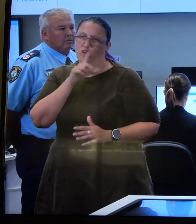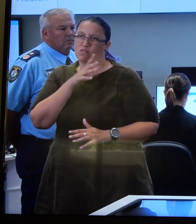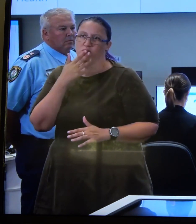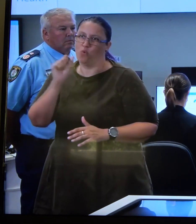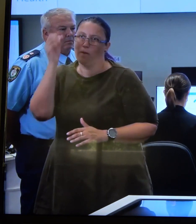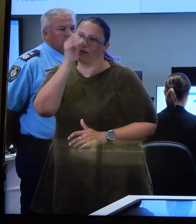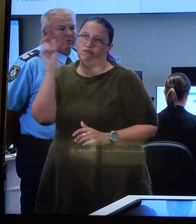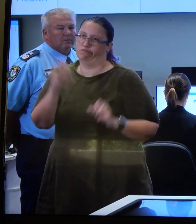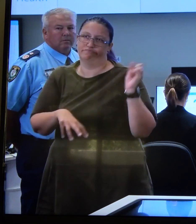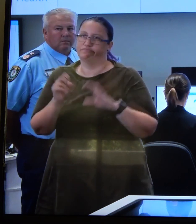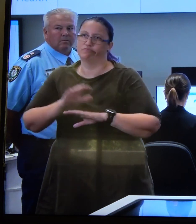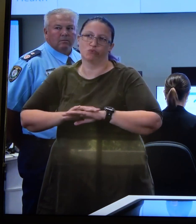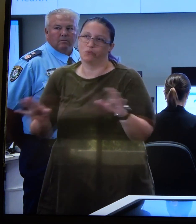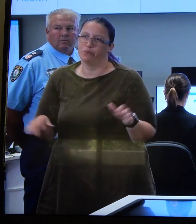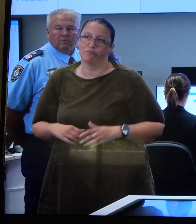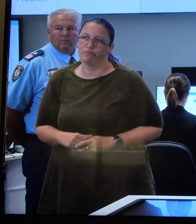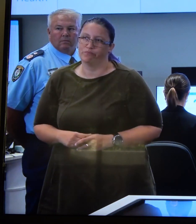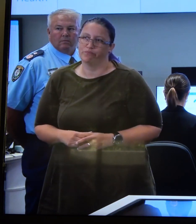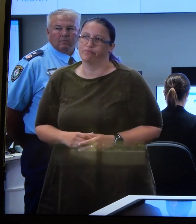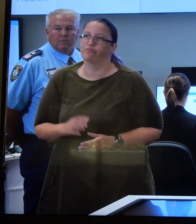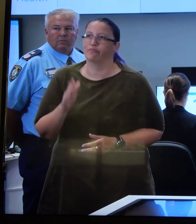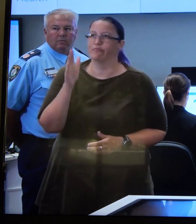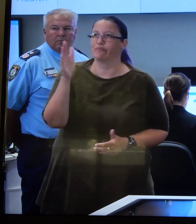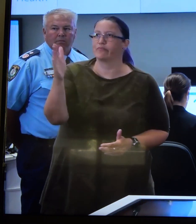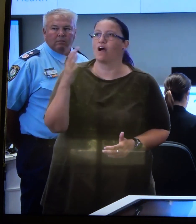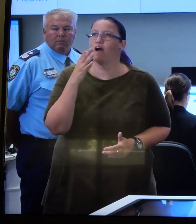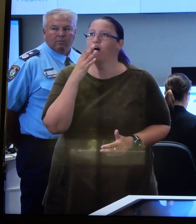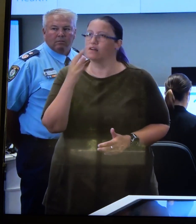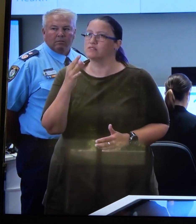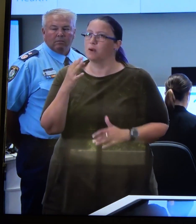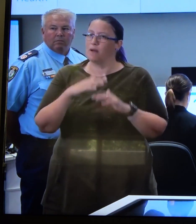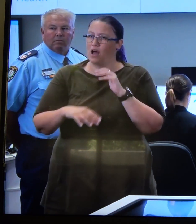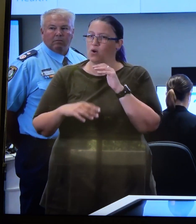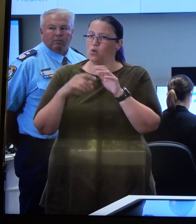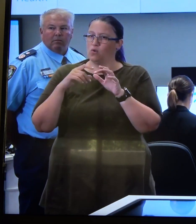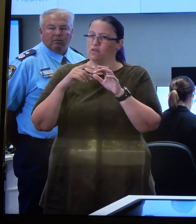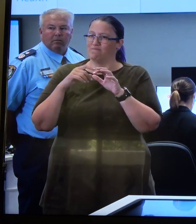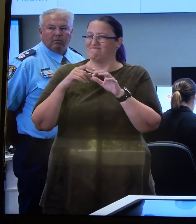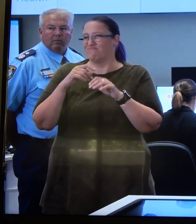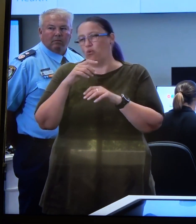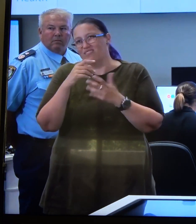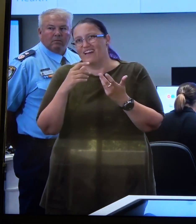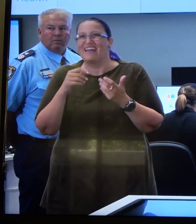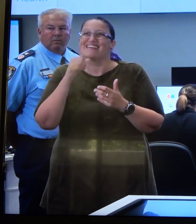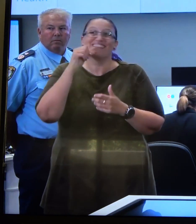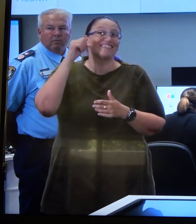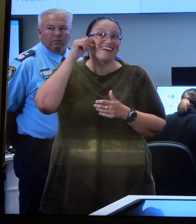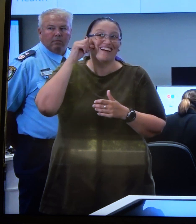occurred, and I'm grateful for that.